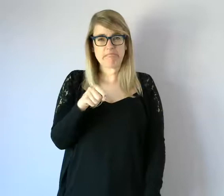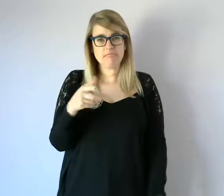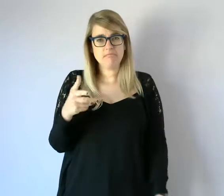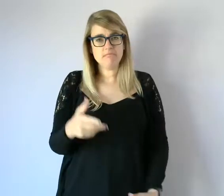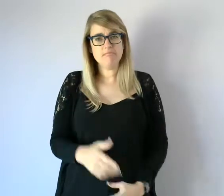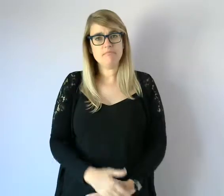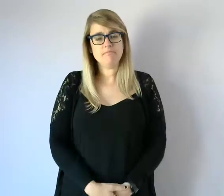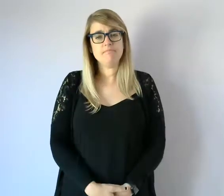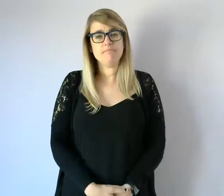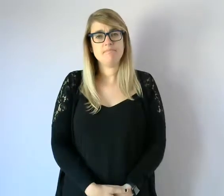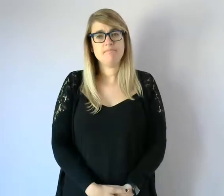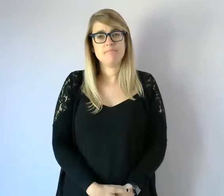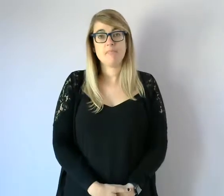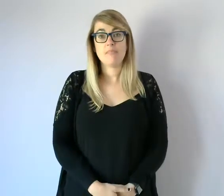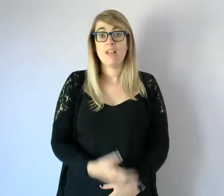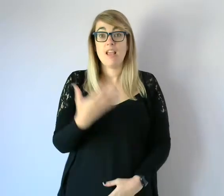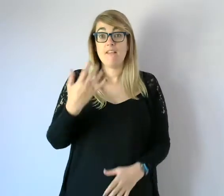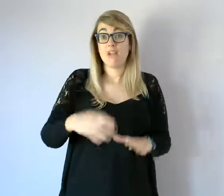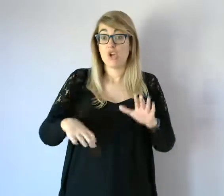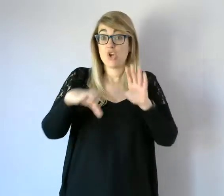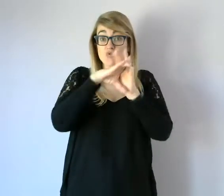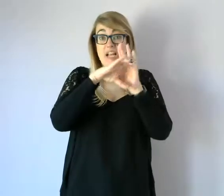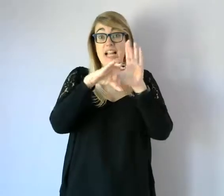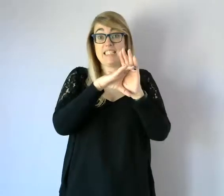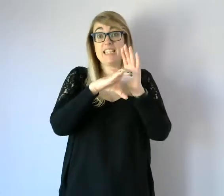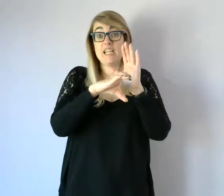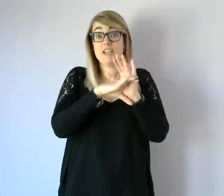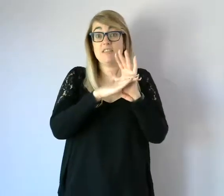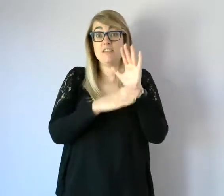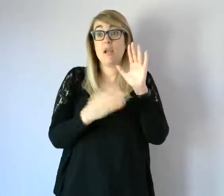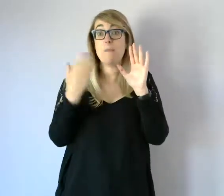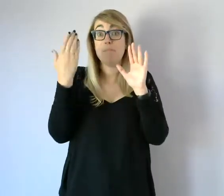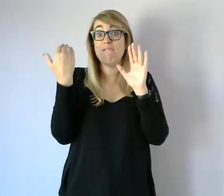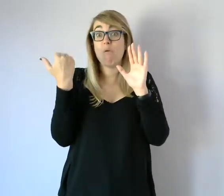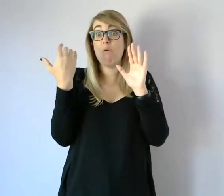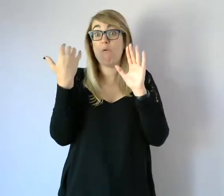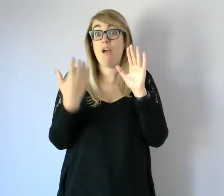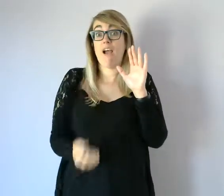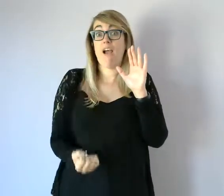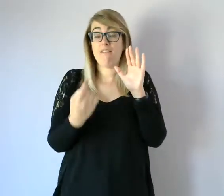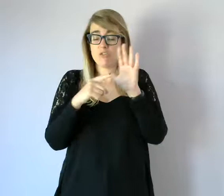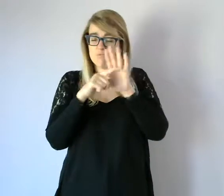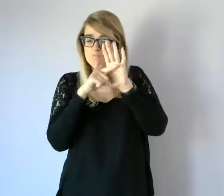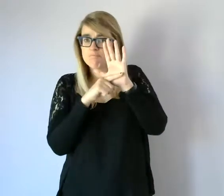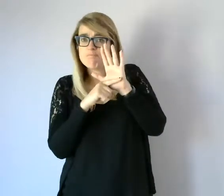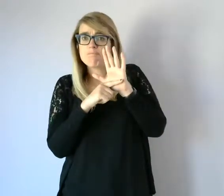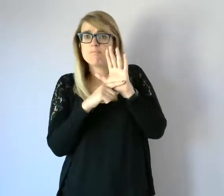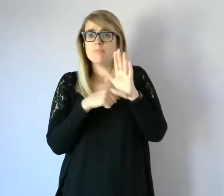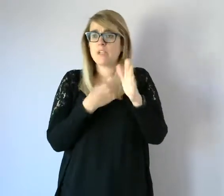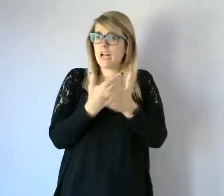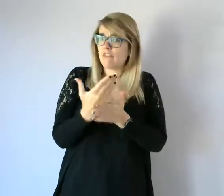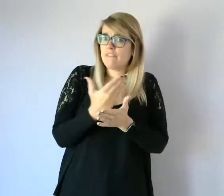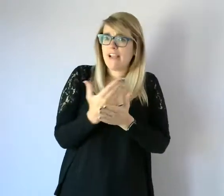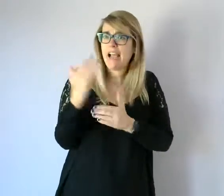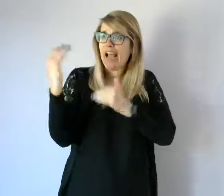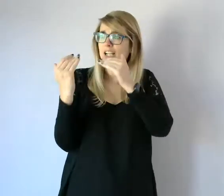The criteria previously outlined for an adult of risk must be met before the abuse can be considered